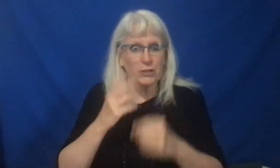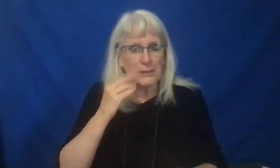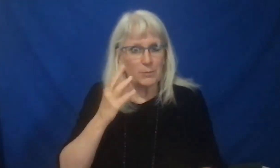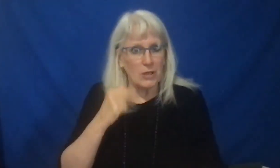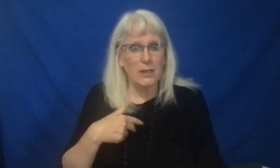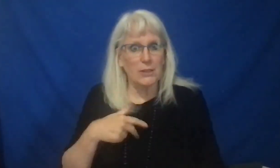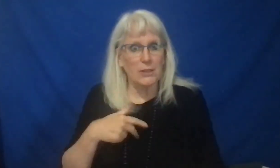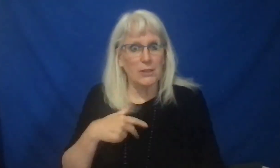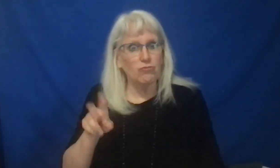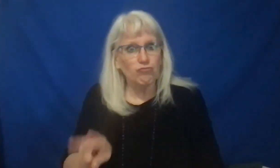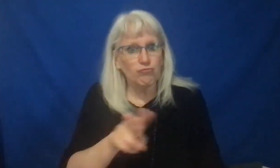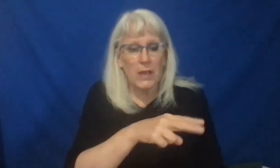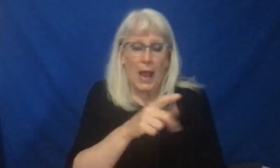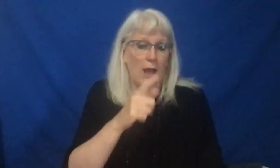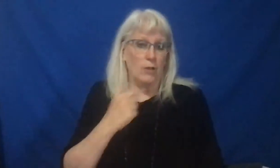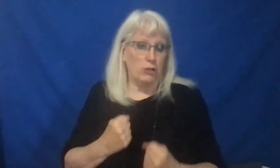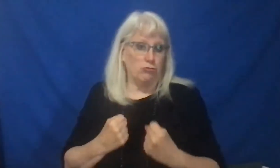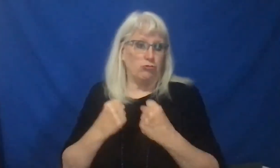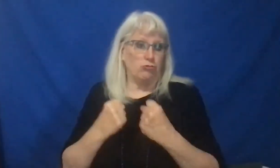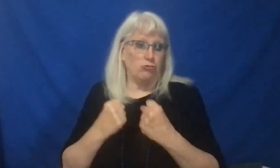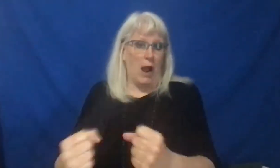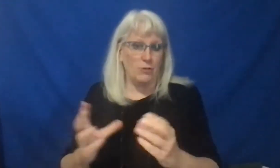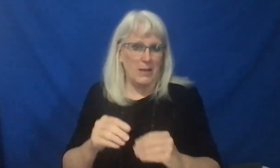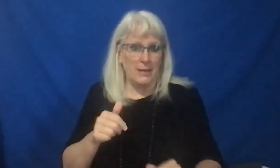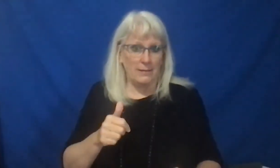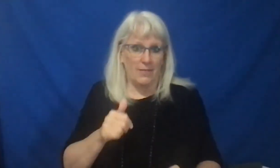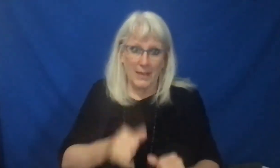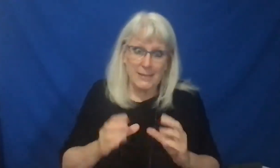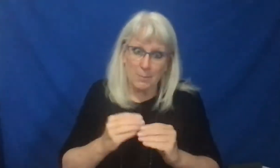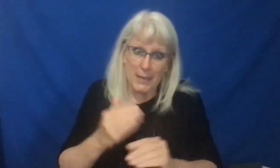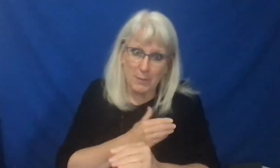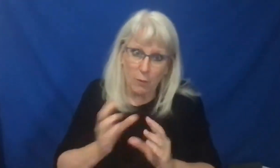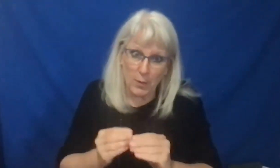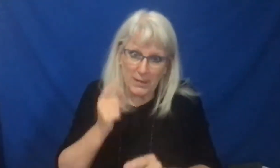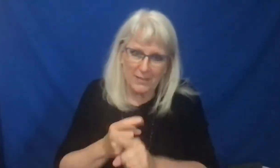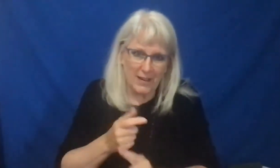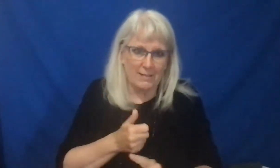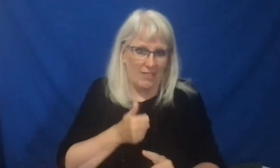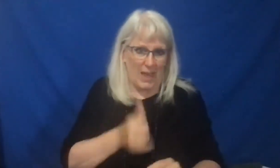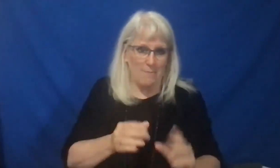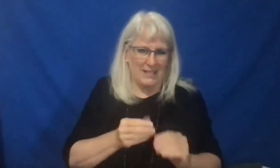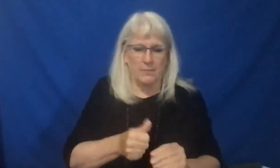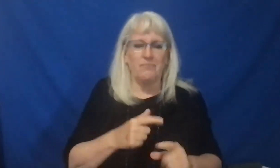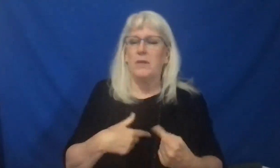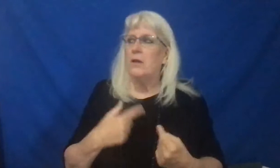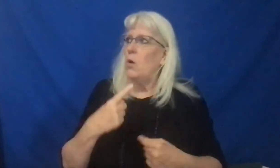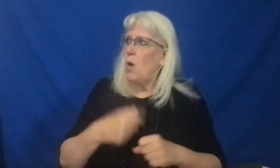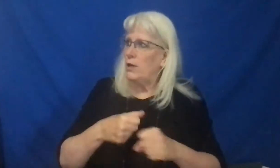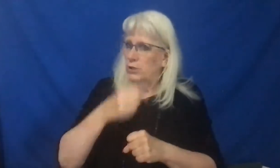things were the rides to the meeting, the meeting before the meeting. I was a year sober. I was riding with people who were, 35